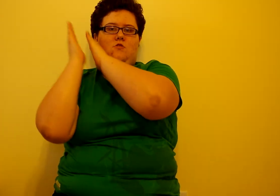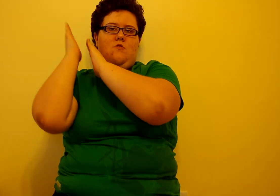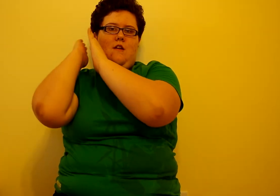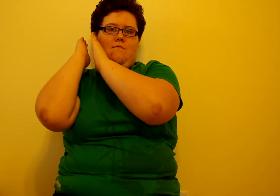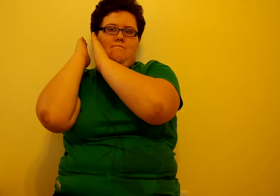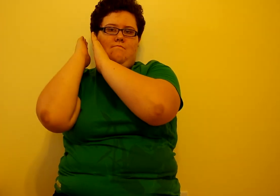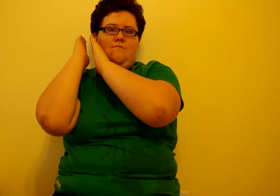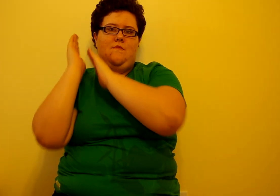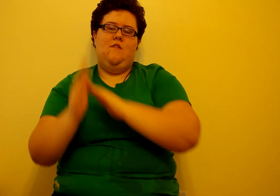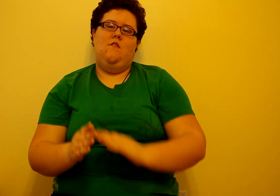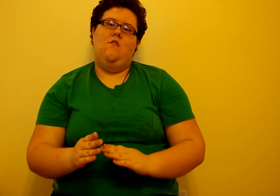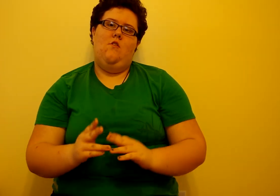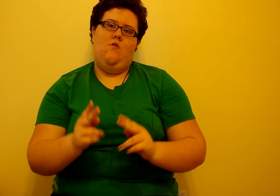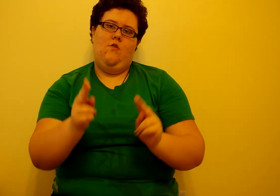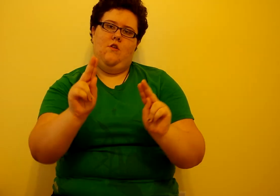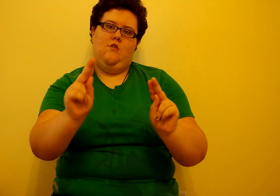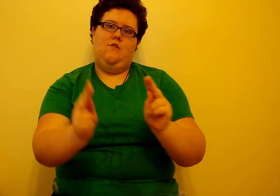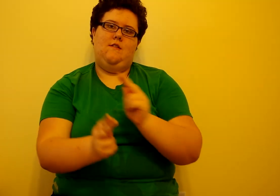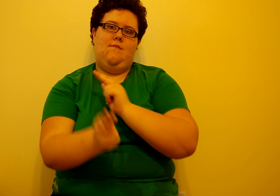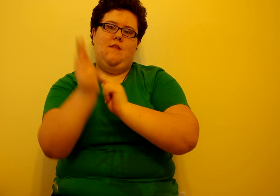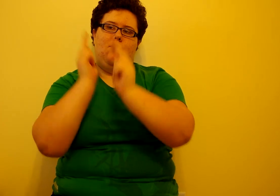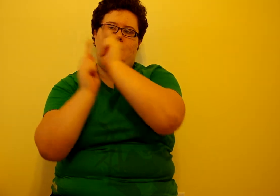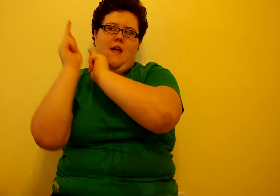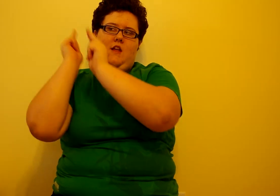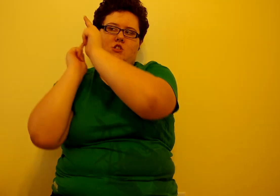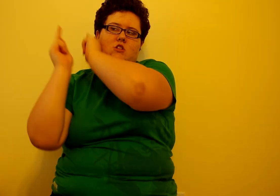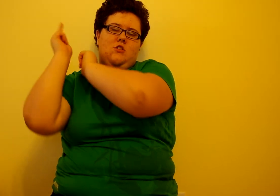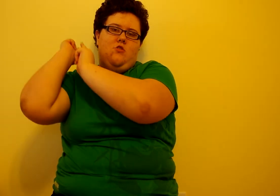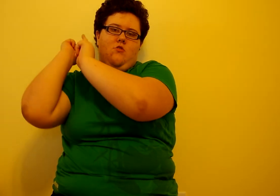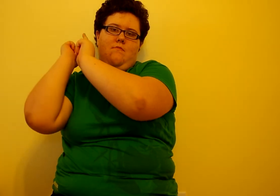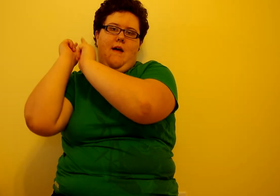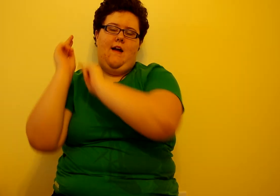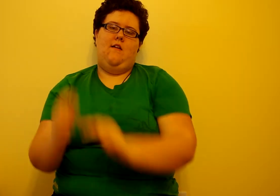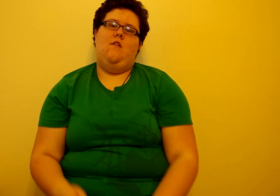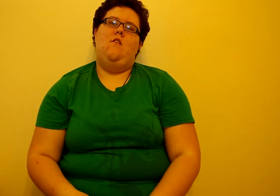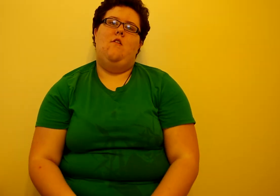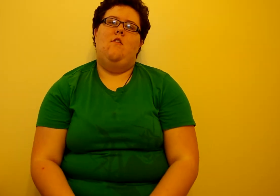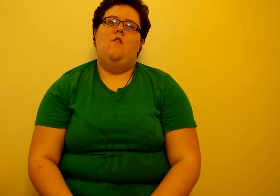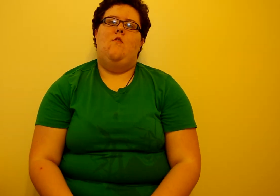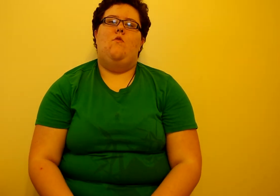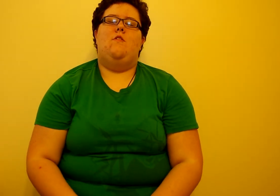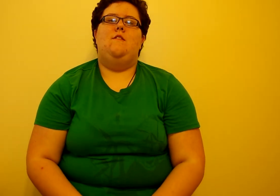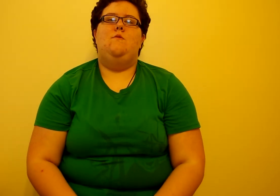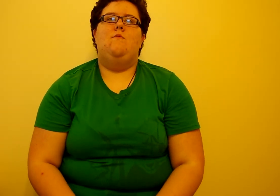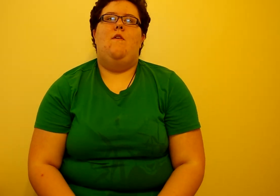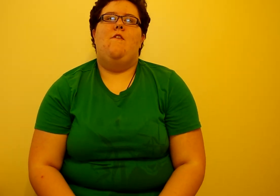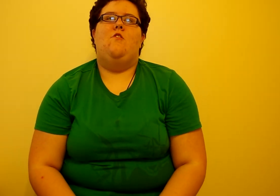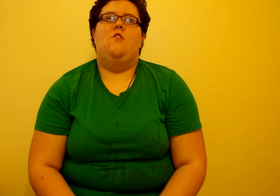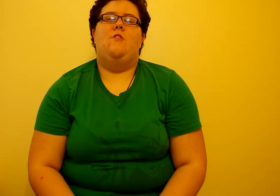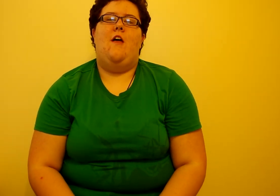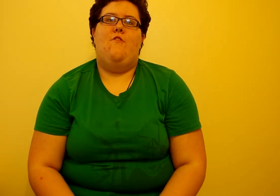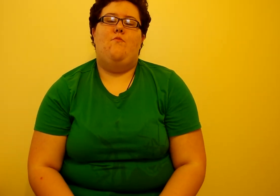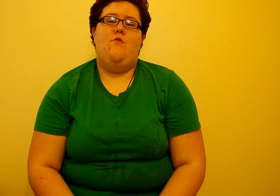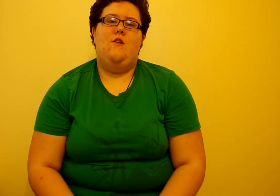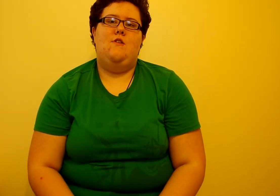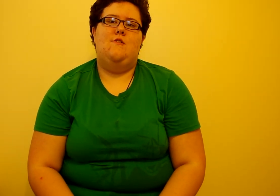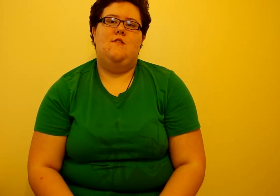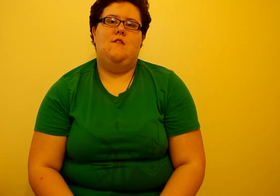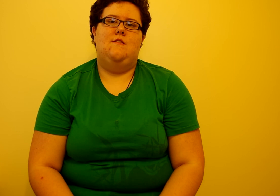history, or you can do the same thing with H's, circle them back. Or this one I found on LifePrint.